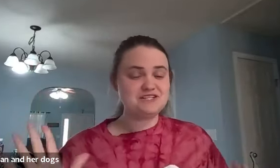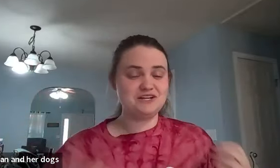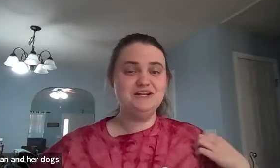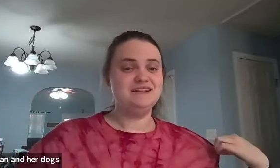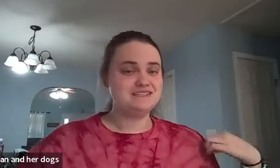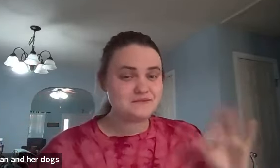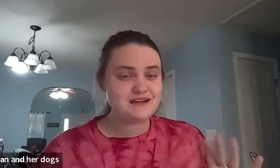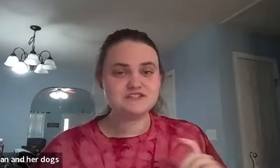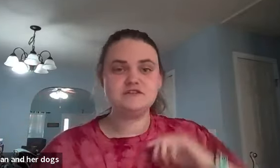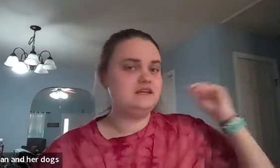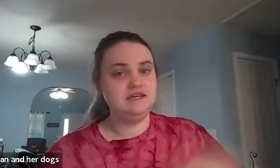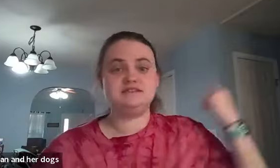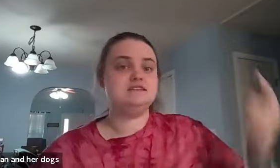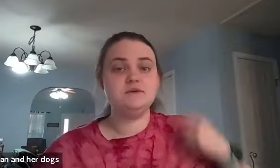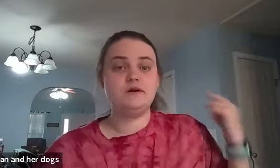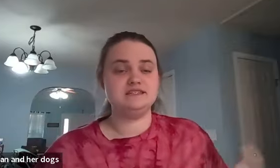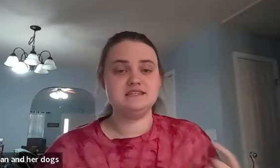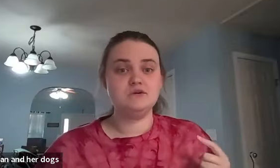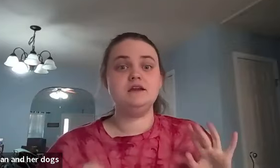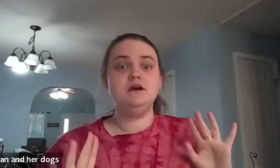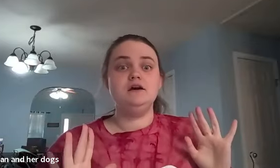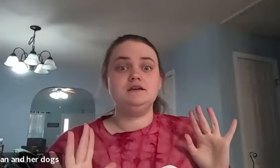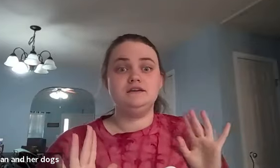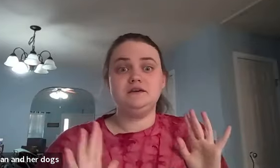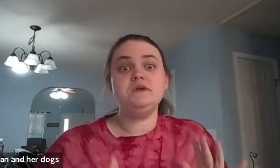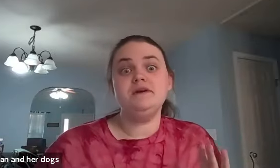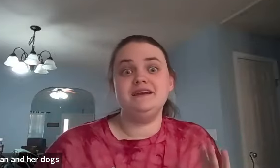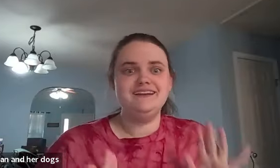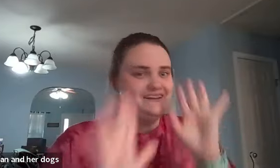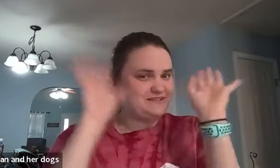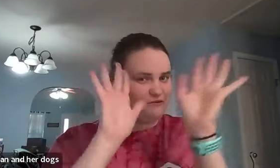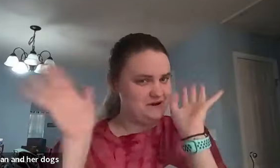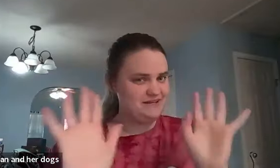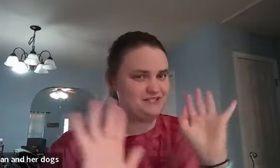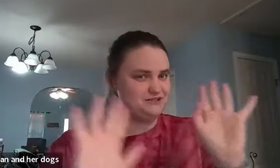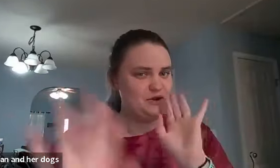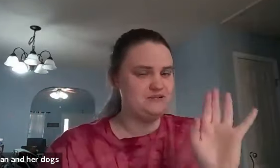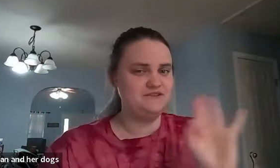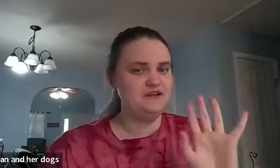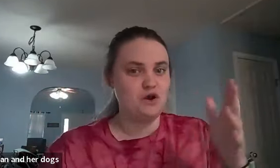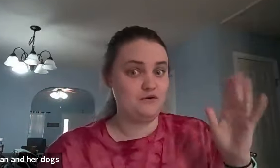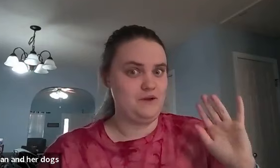sure. Some classes are like, yes, let's keep going. And some are like, give me a minute. So I want to make sure no one's feeling